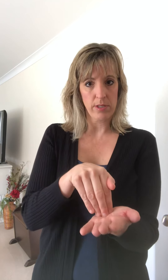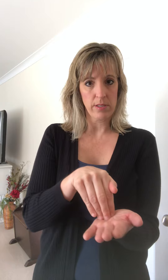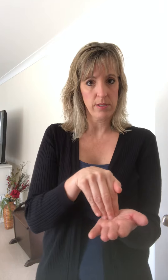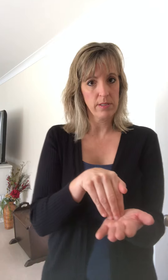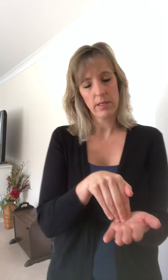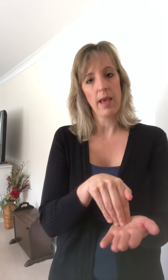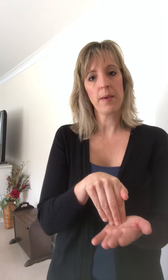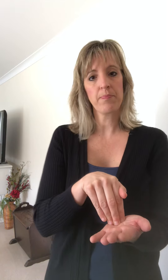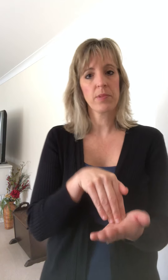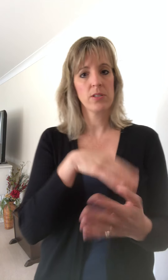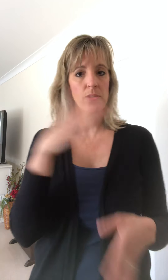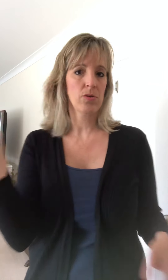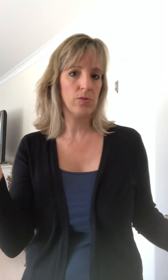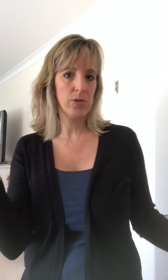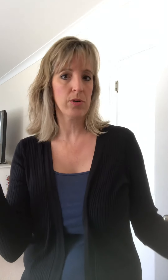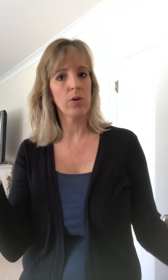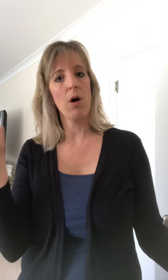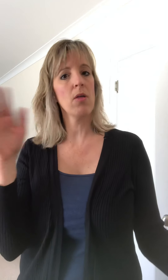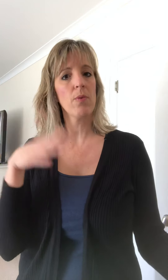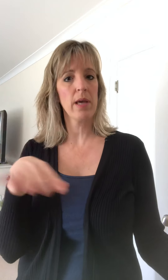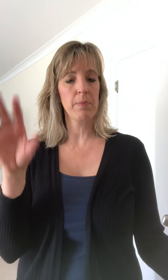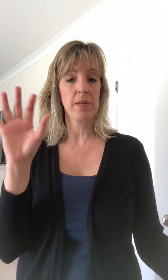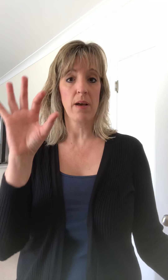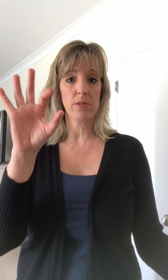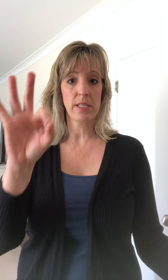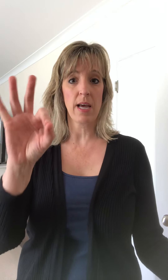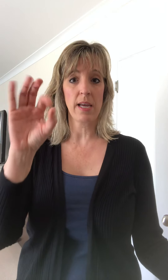78,000, okay? So you can go all the way up now to